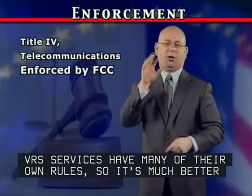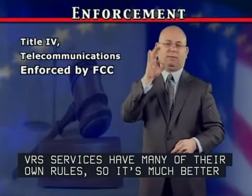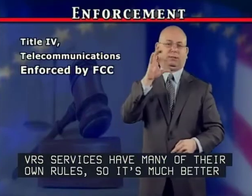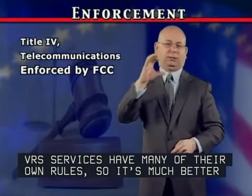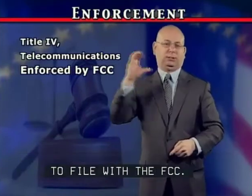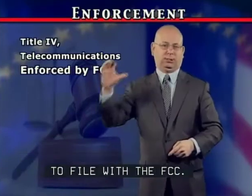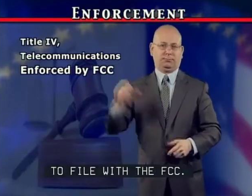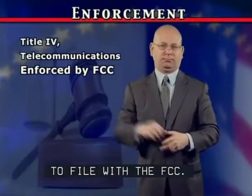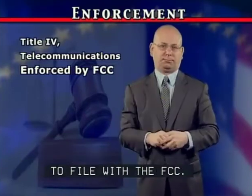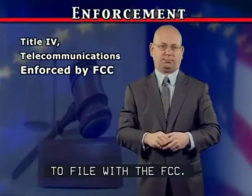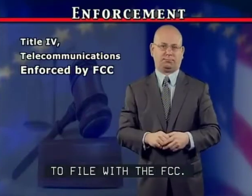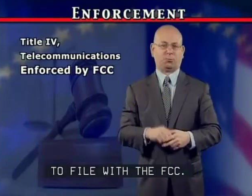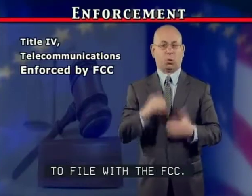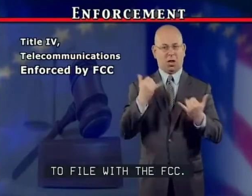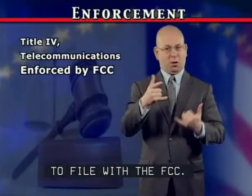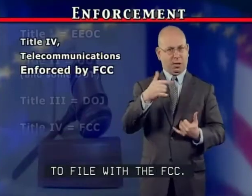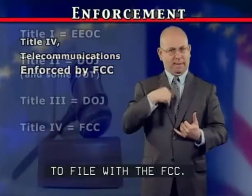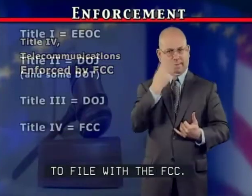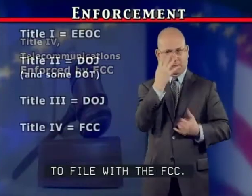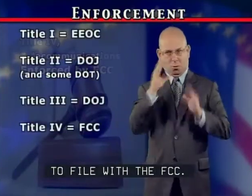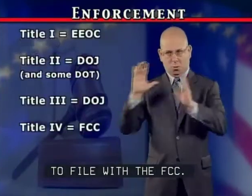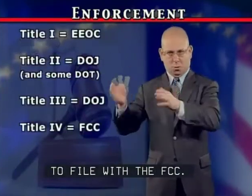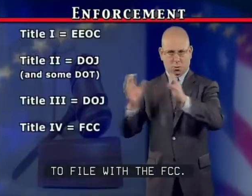so it's much better to file with the FCC.